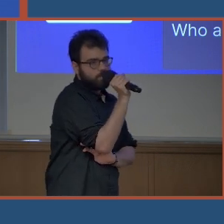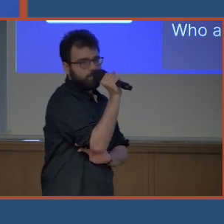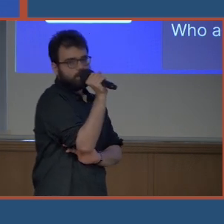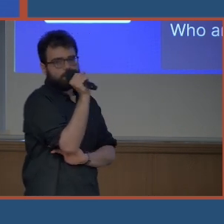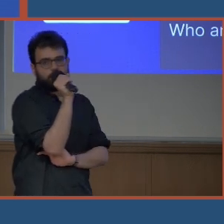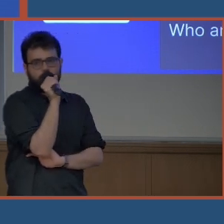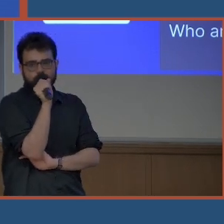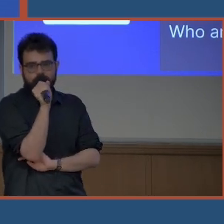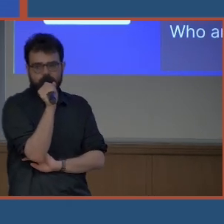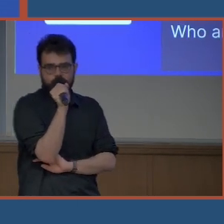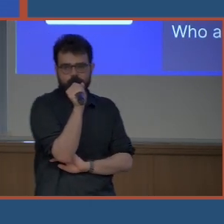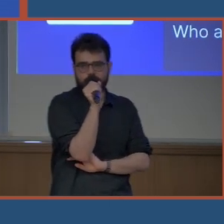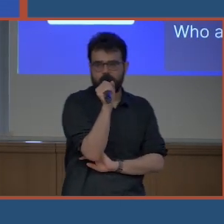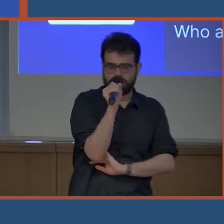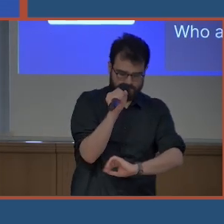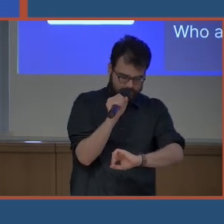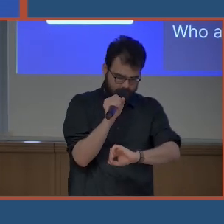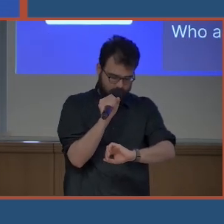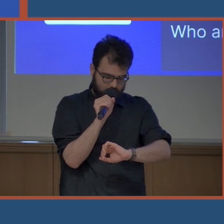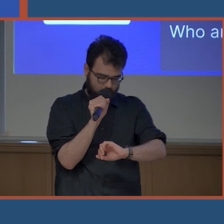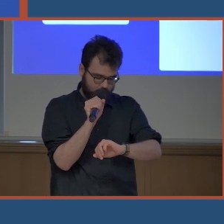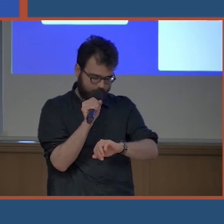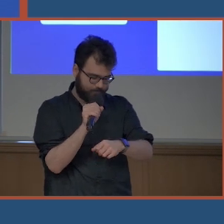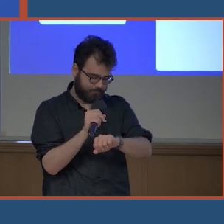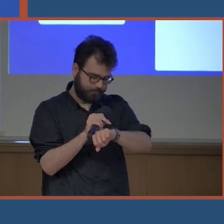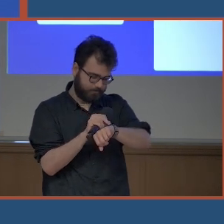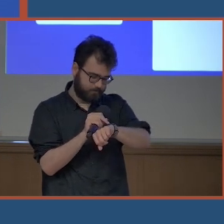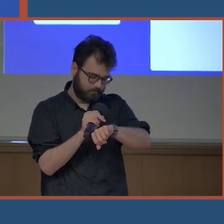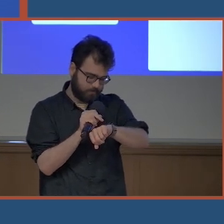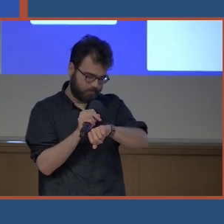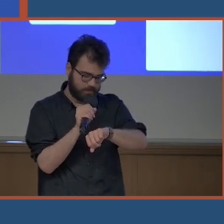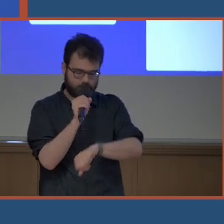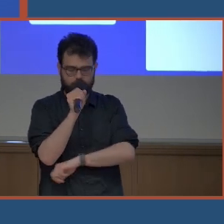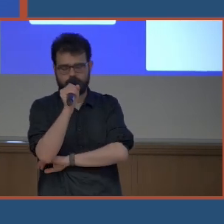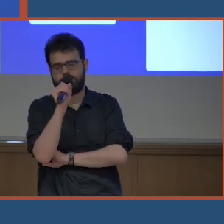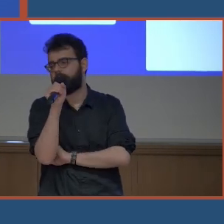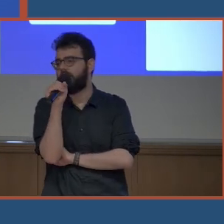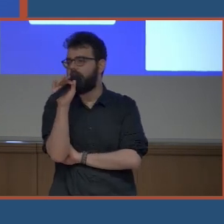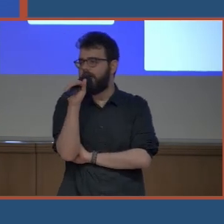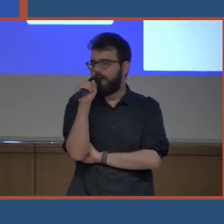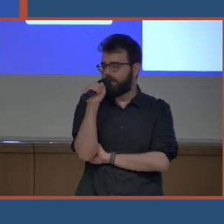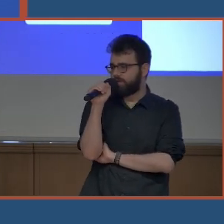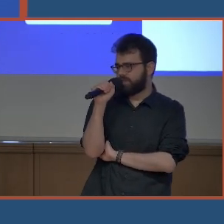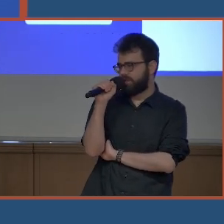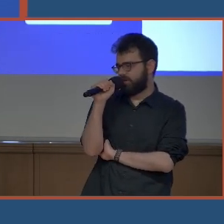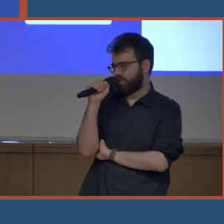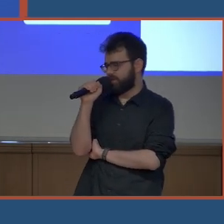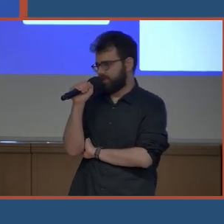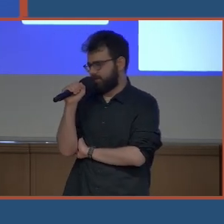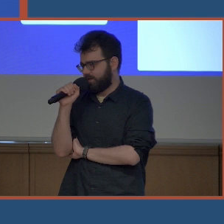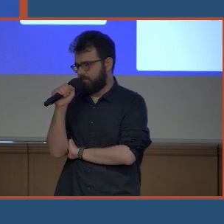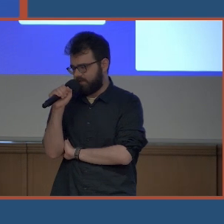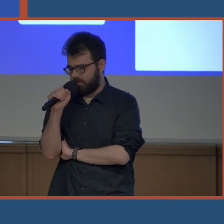would say I wouldn't say that there is a specific. Let me control the time. I wouldn't say that there's